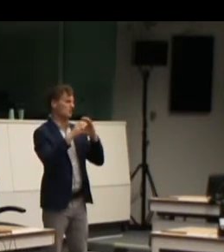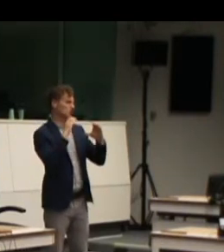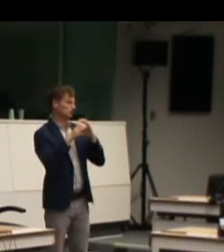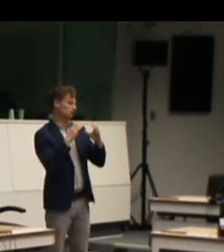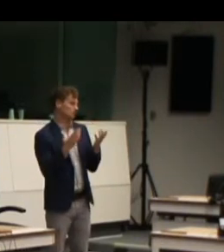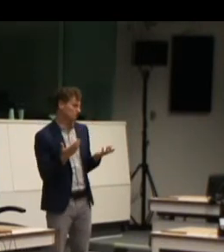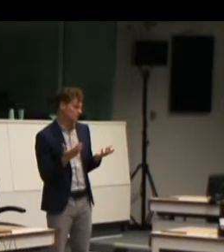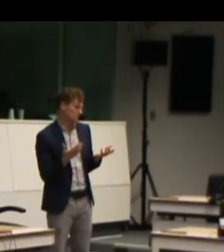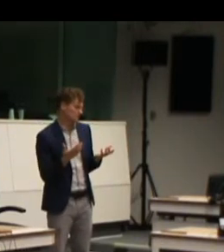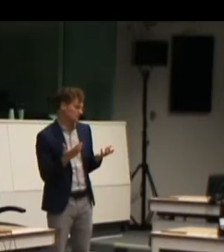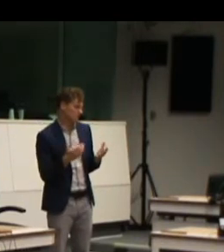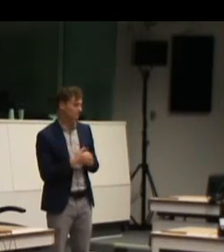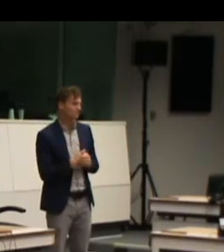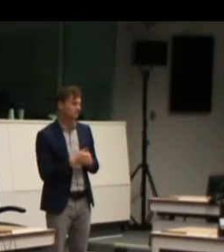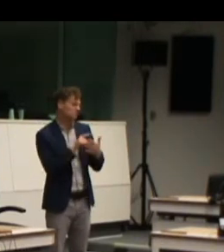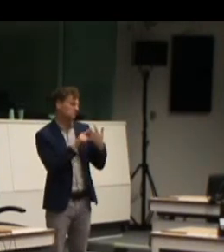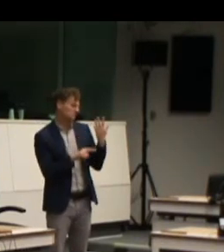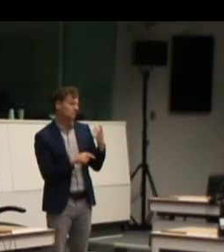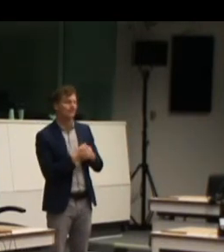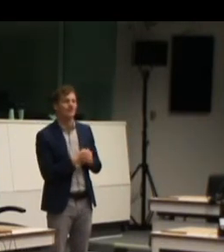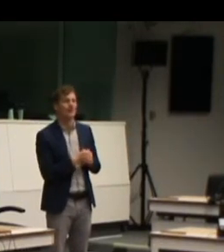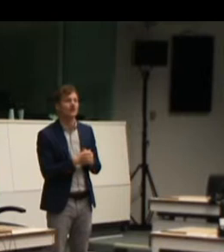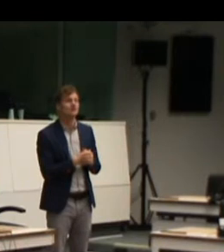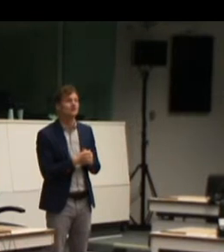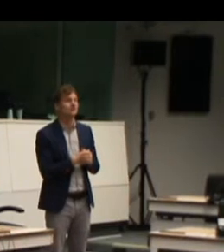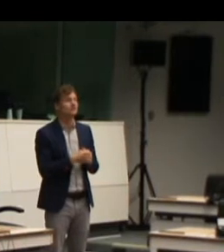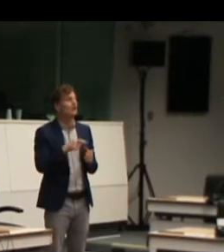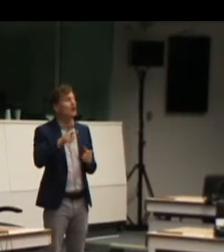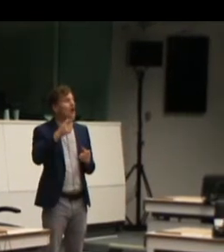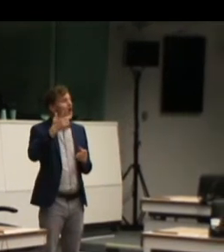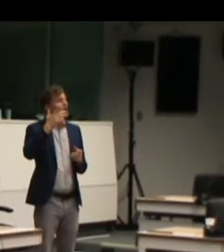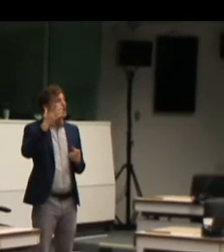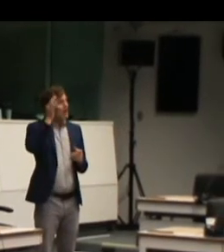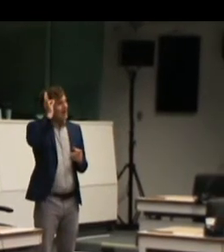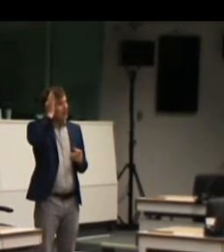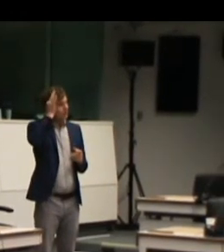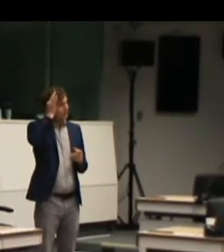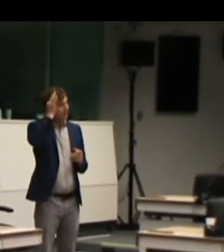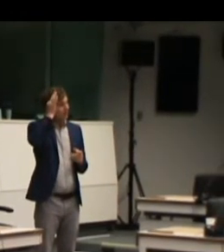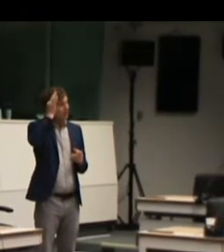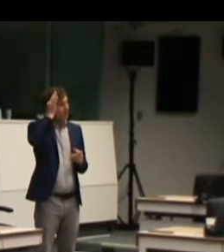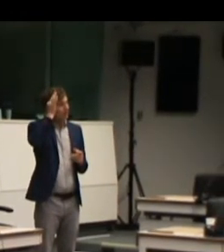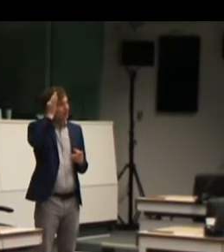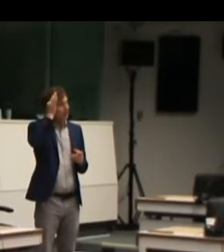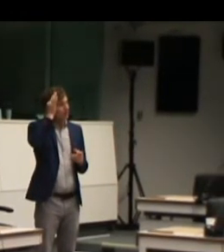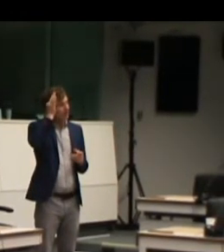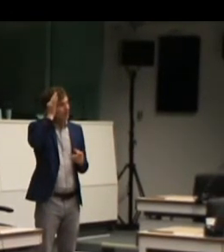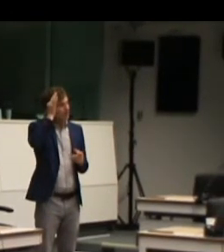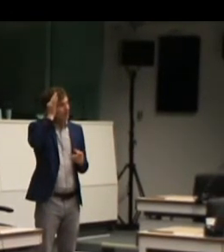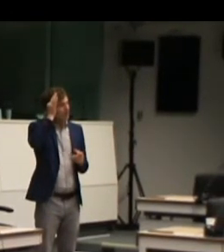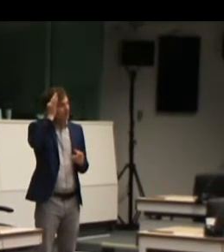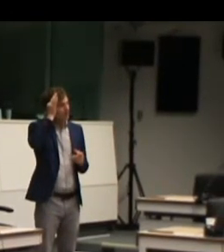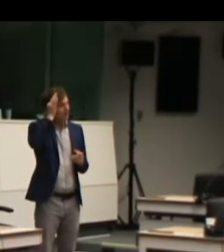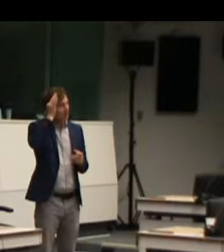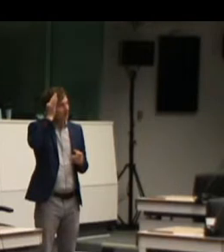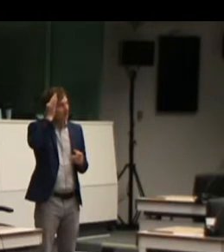recharge. When the local authority outsources, it's very likely that they're just going to cut a line through that. That's not going to be in your